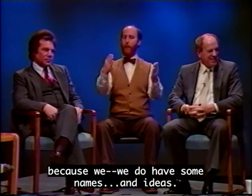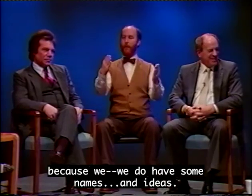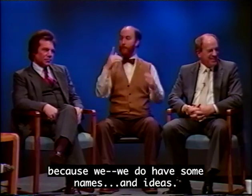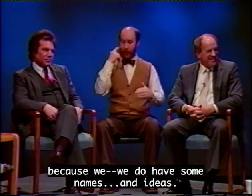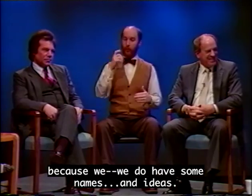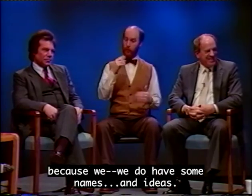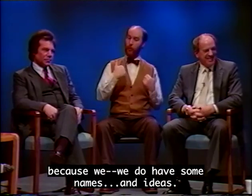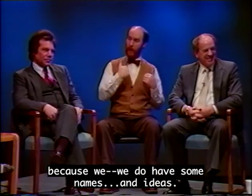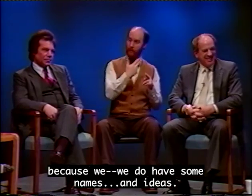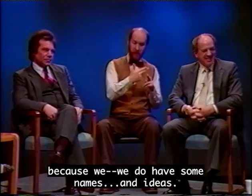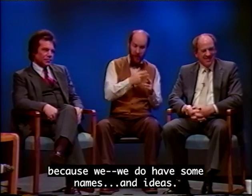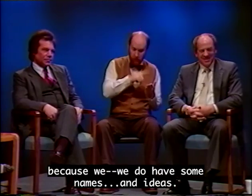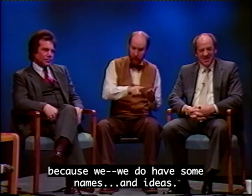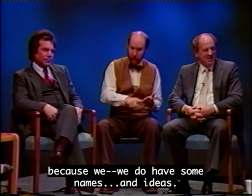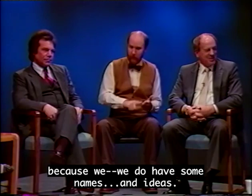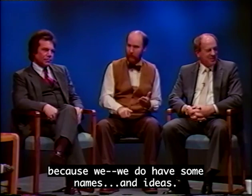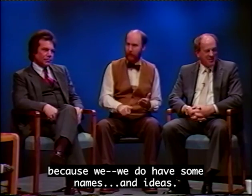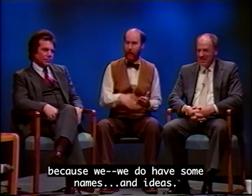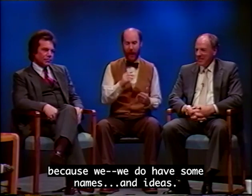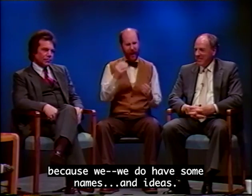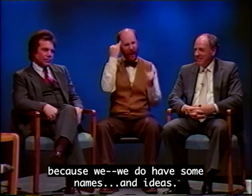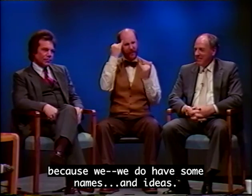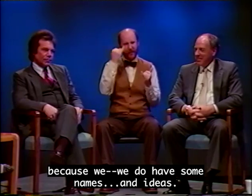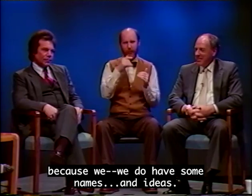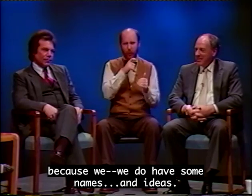names and ideas.